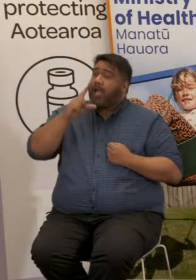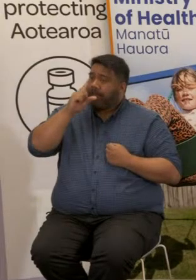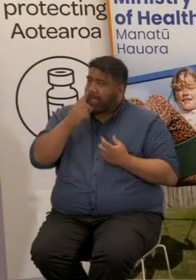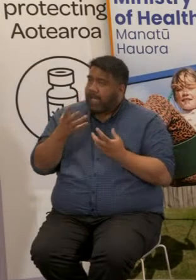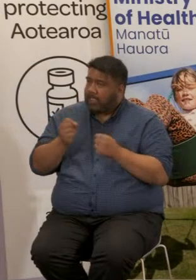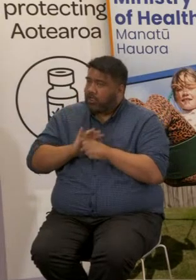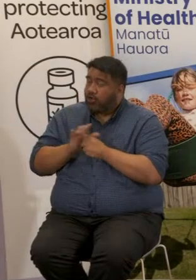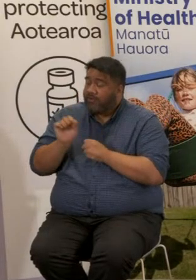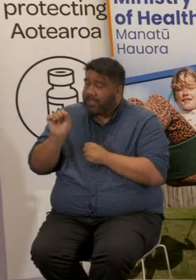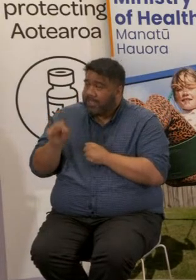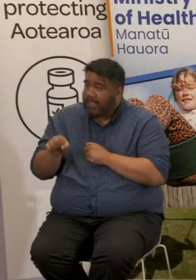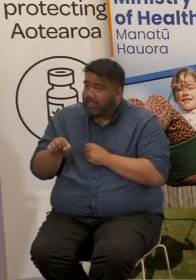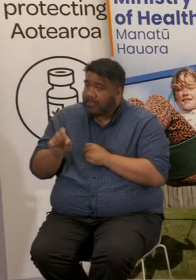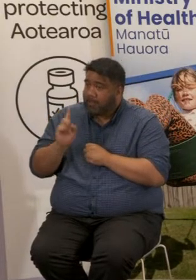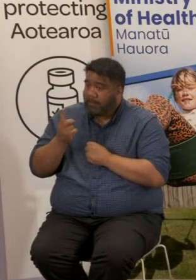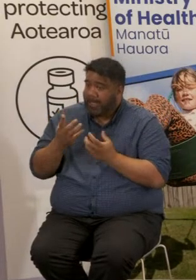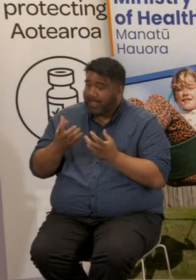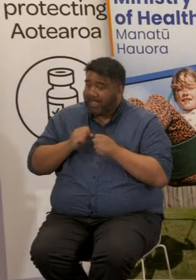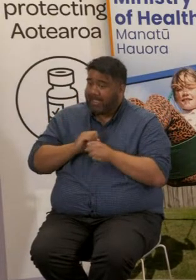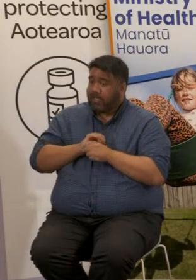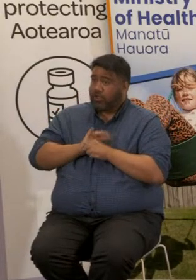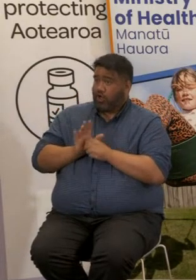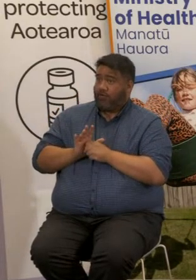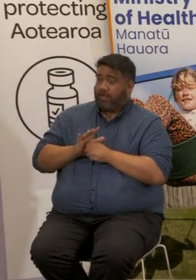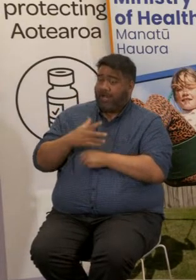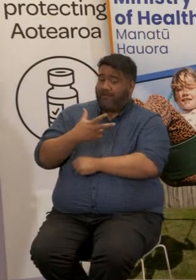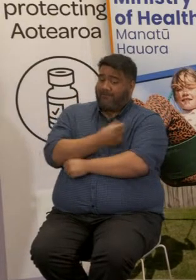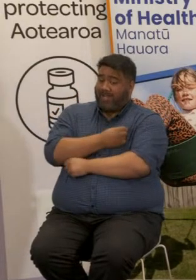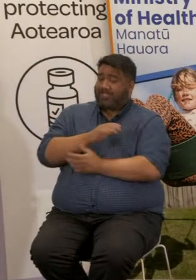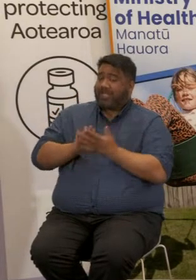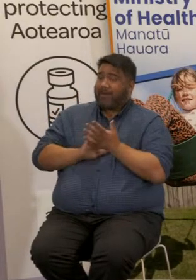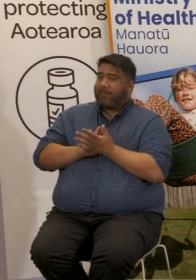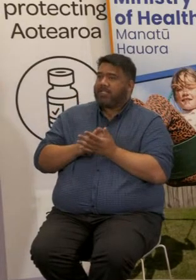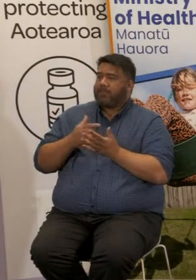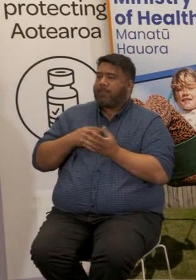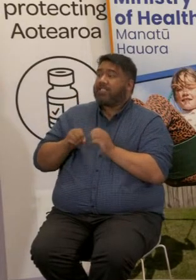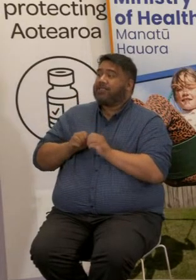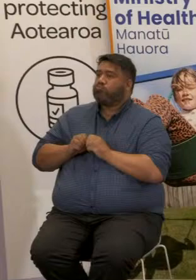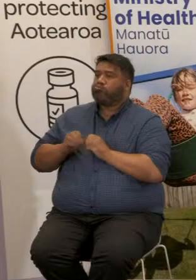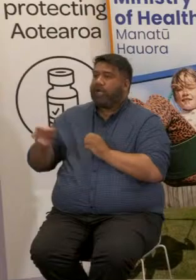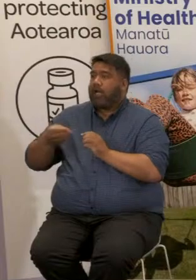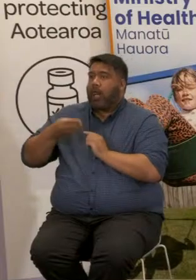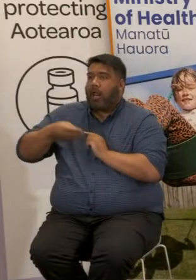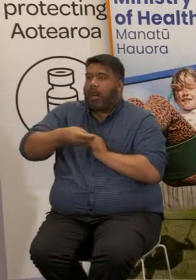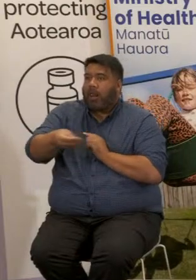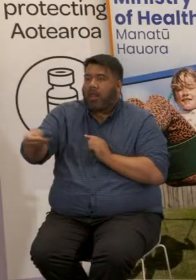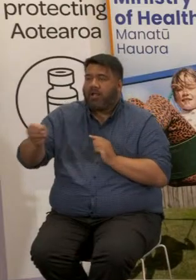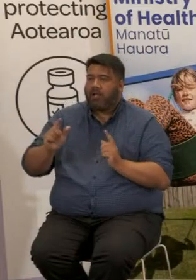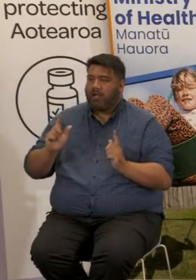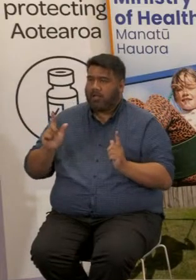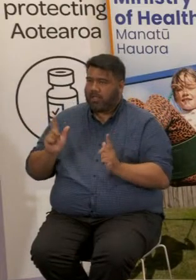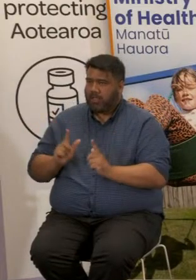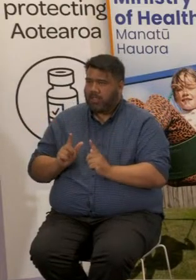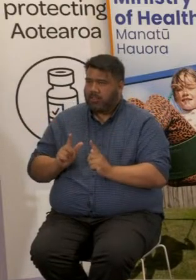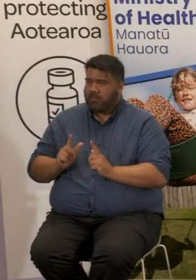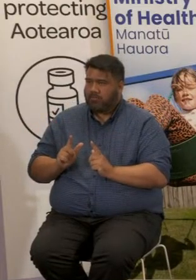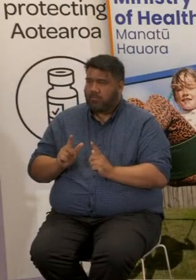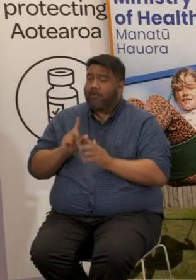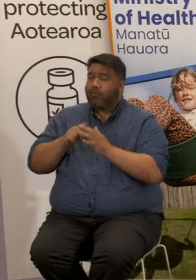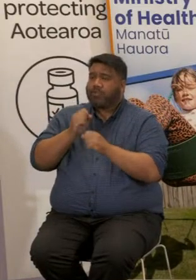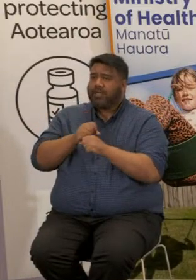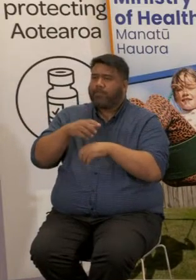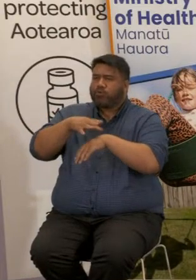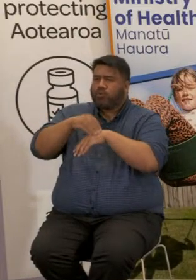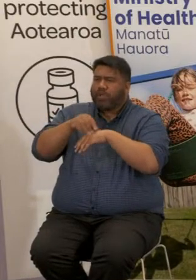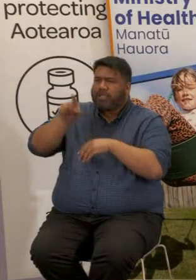someone else. And I just want to reflect on a recent Swedish household study of over 800,000 families. When they looked at